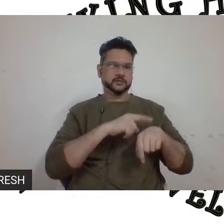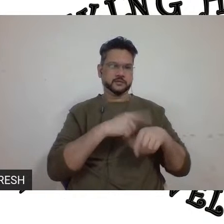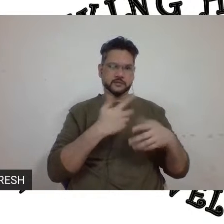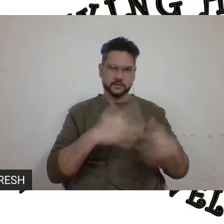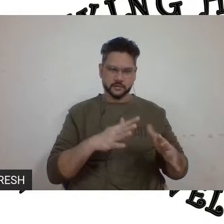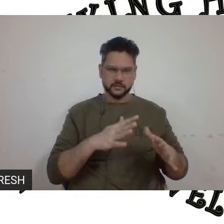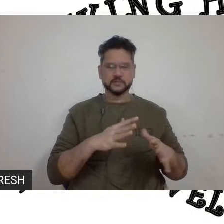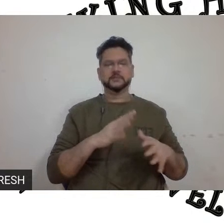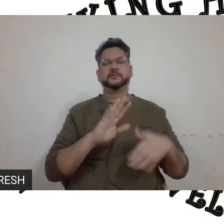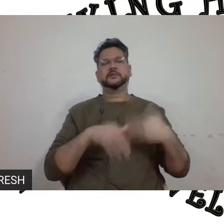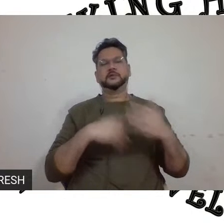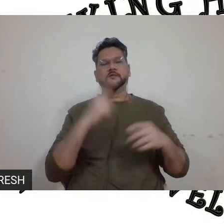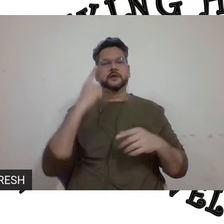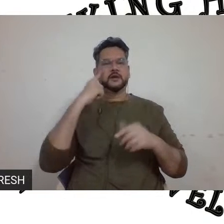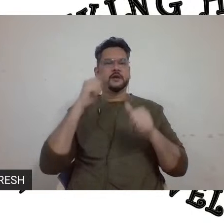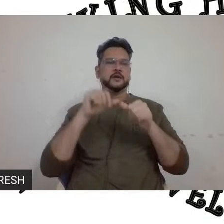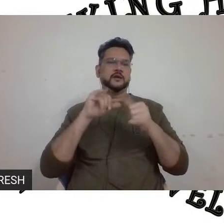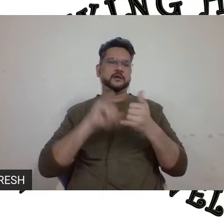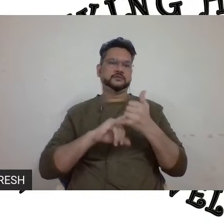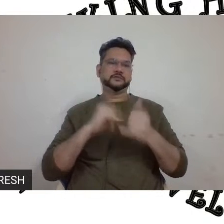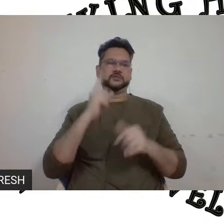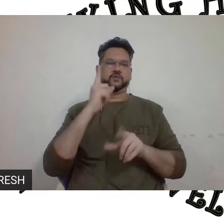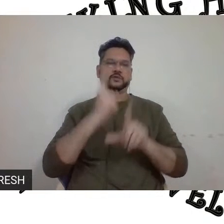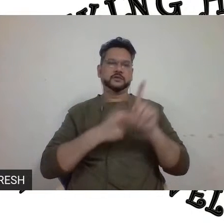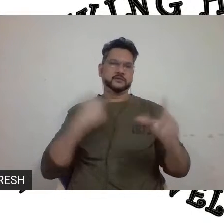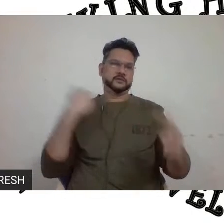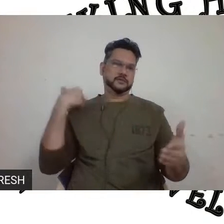past year or so. And